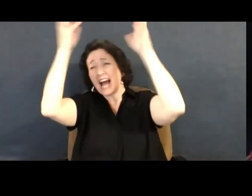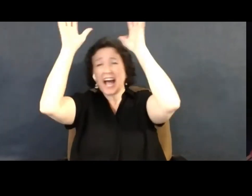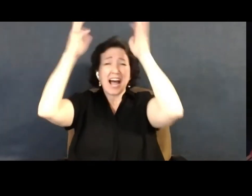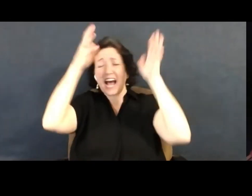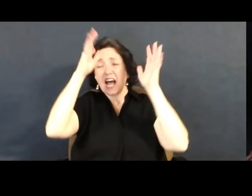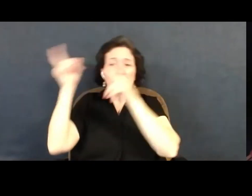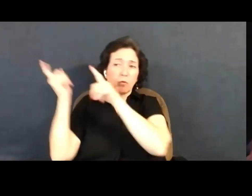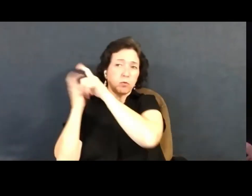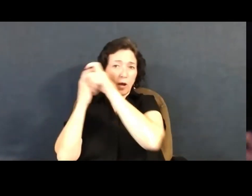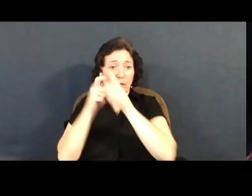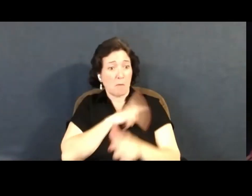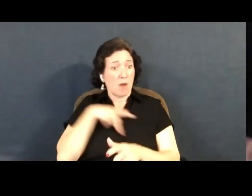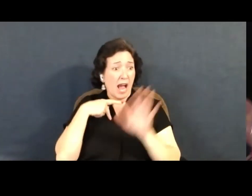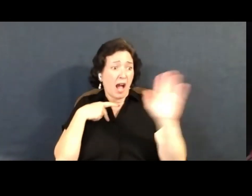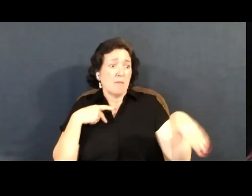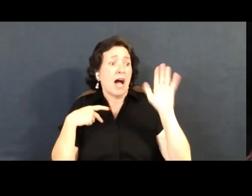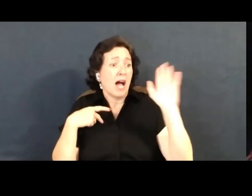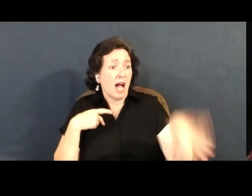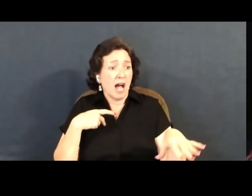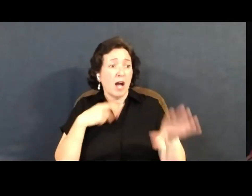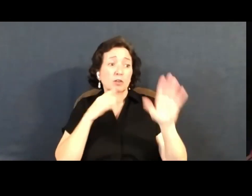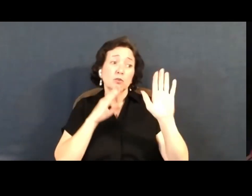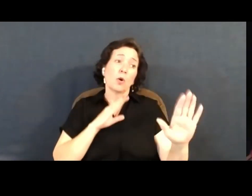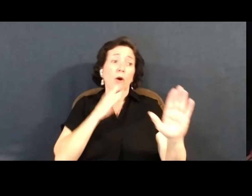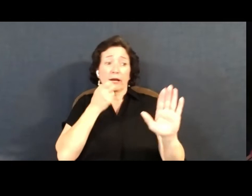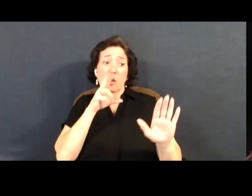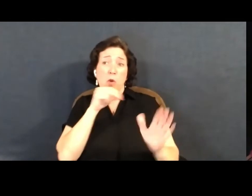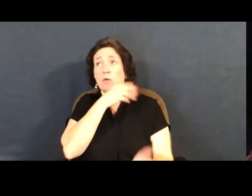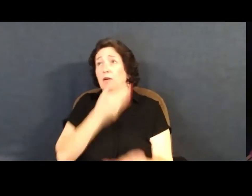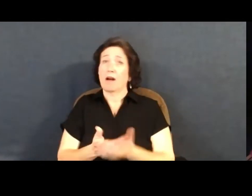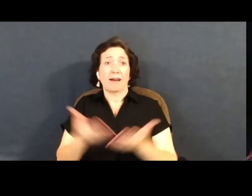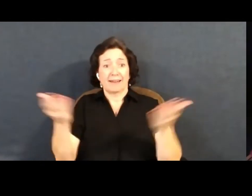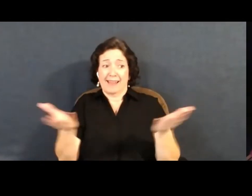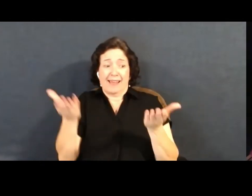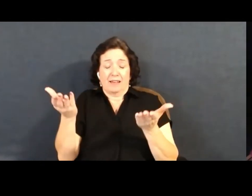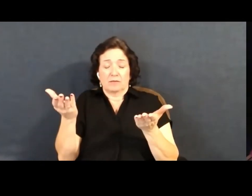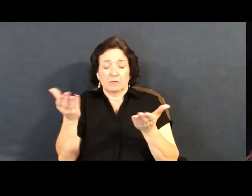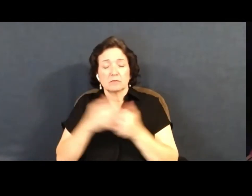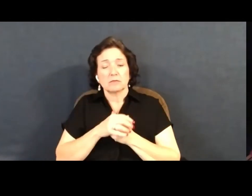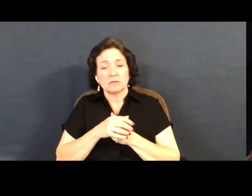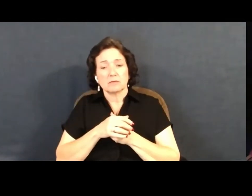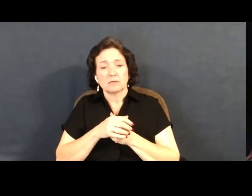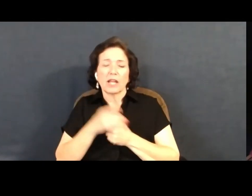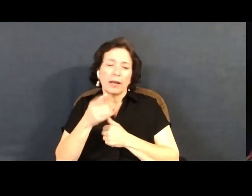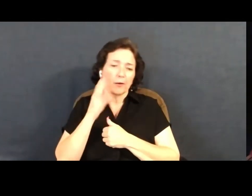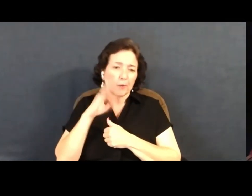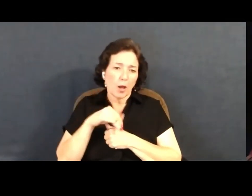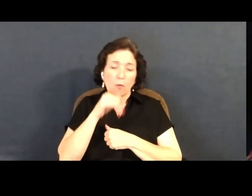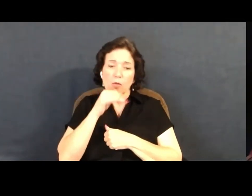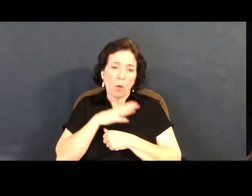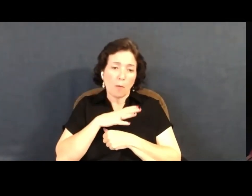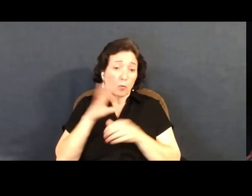rushed to the princess. They said, "Madam, madam, your hero has arrived." Now, what does a woman do when her